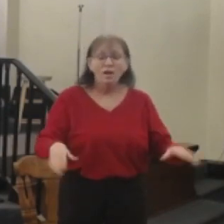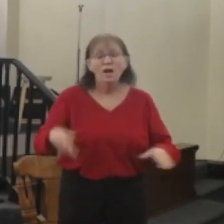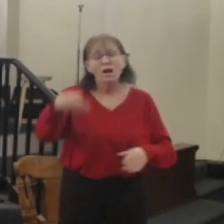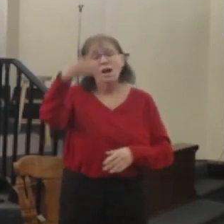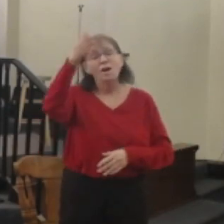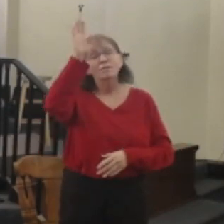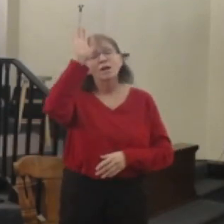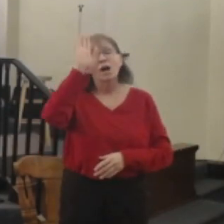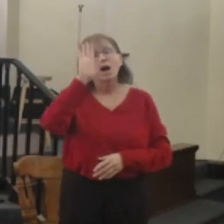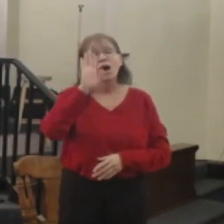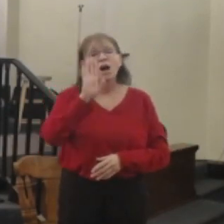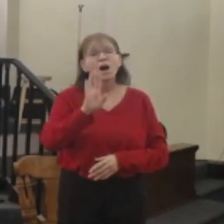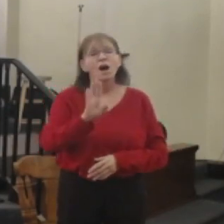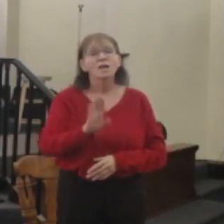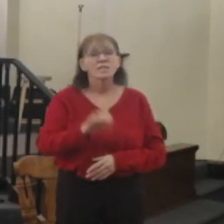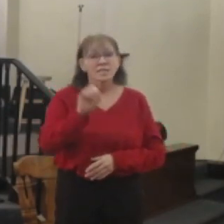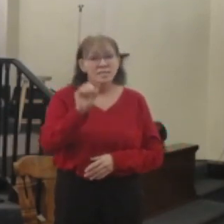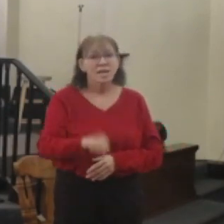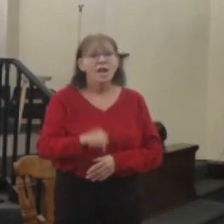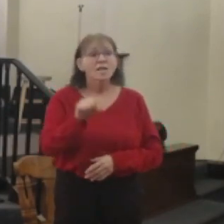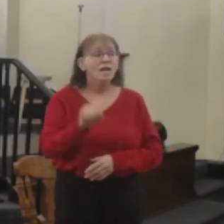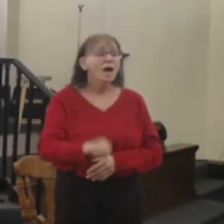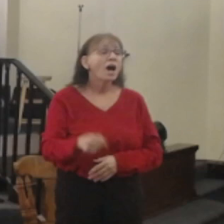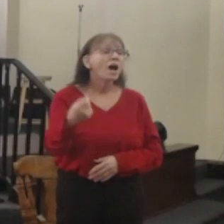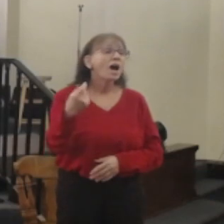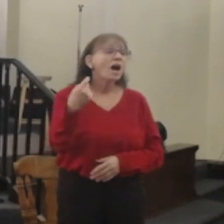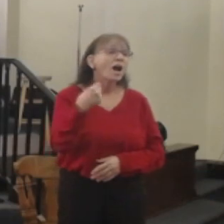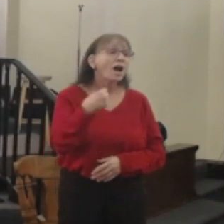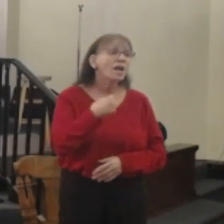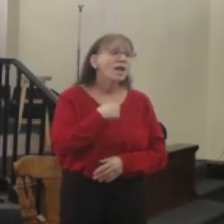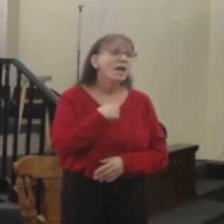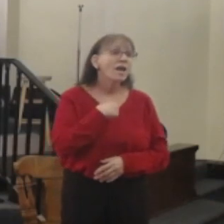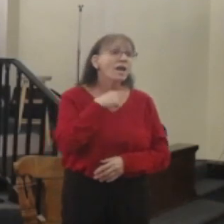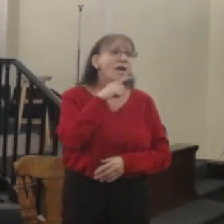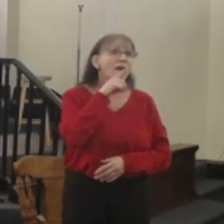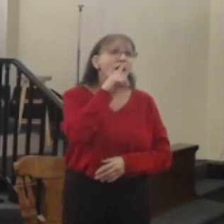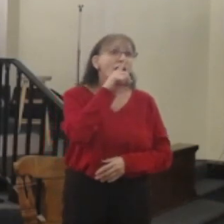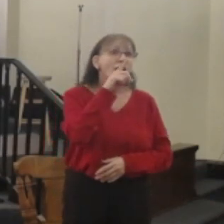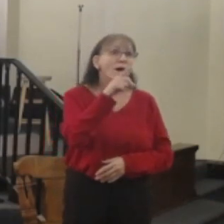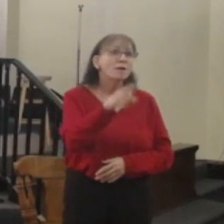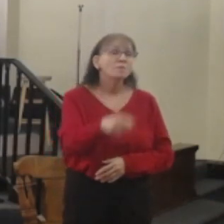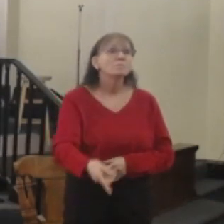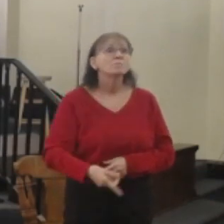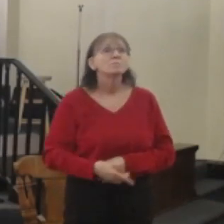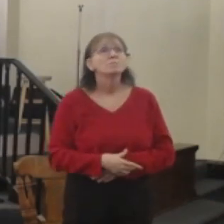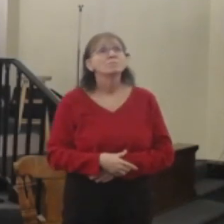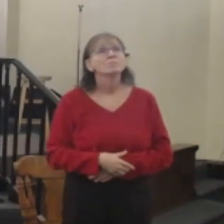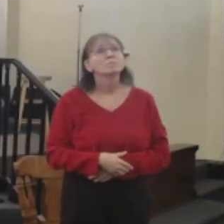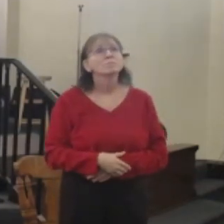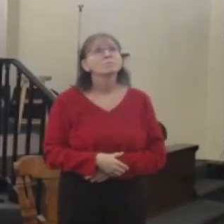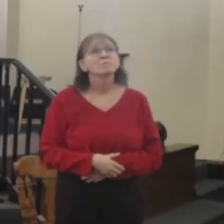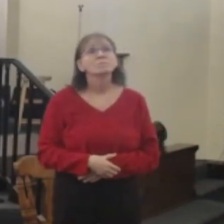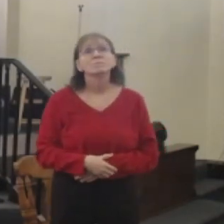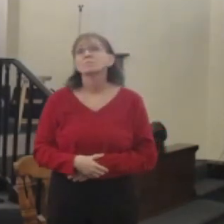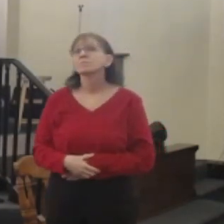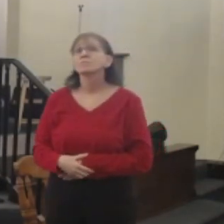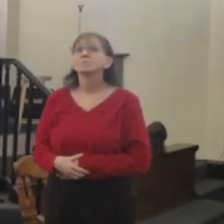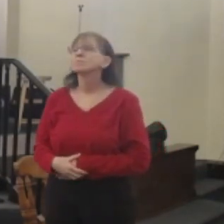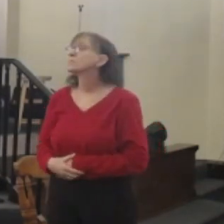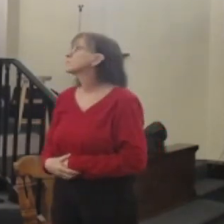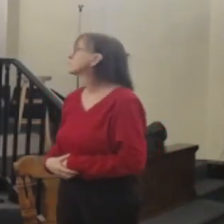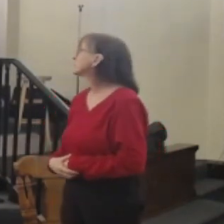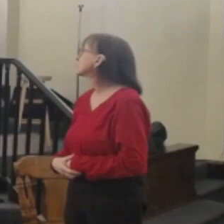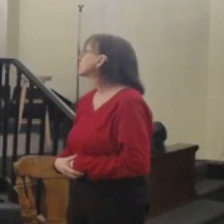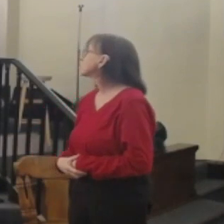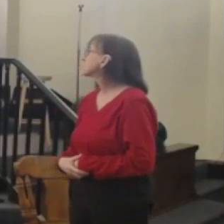child of God. Yes, I am. Ooh, felt good.